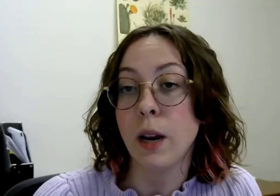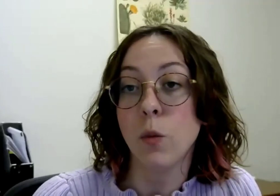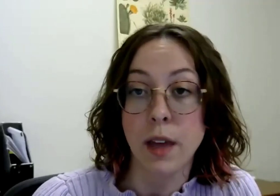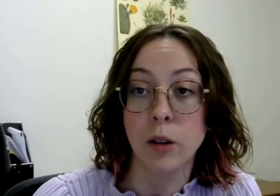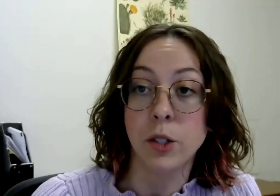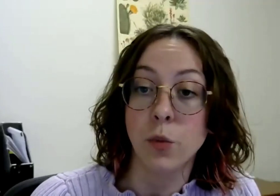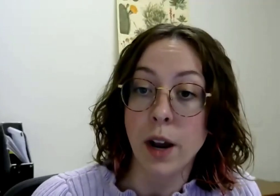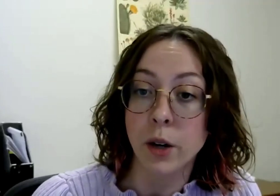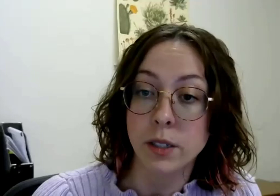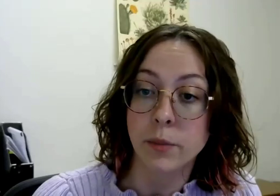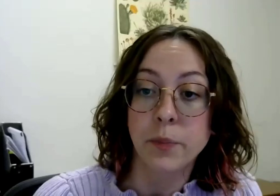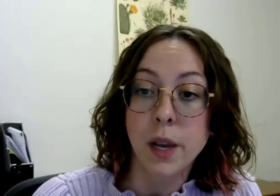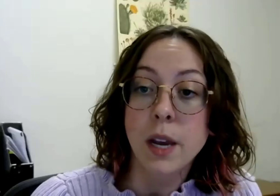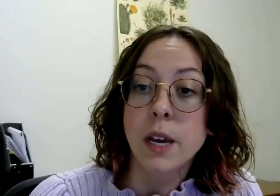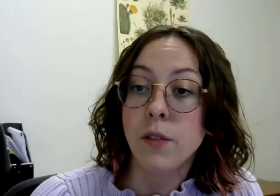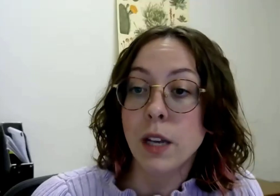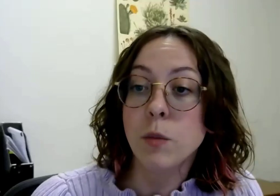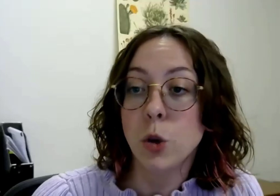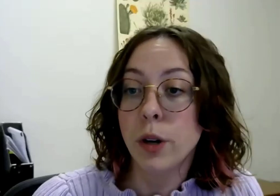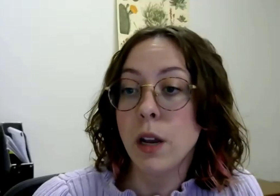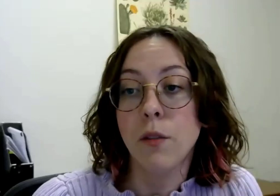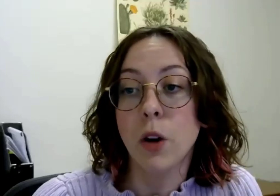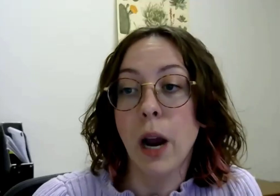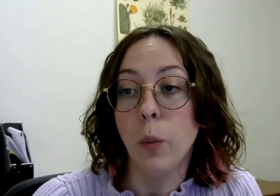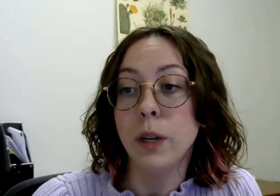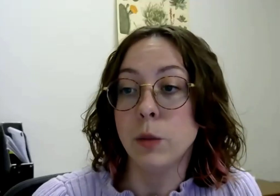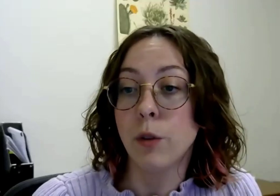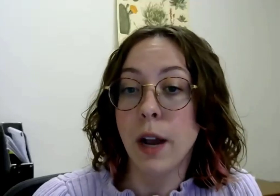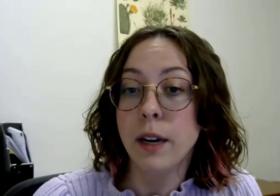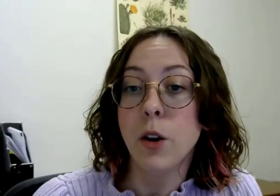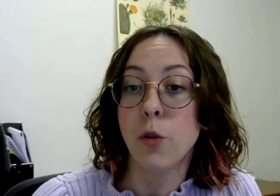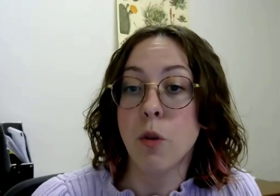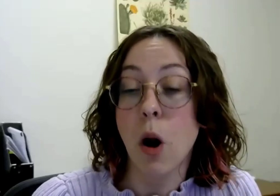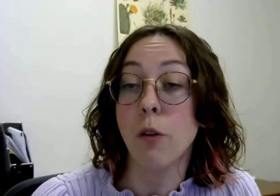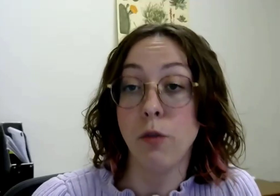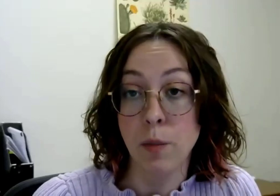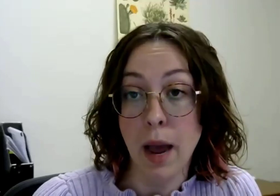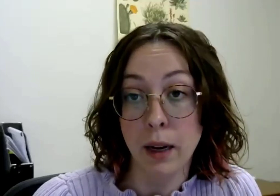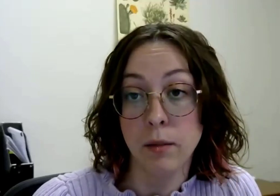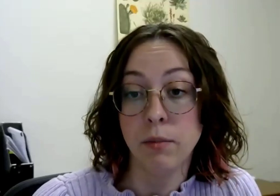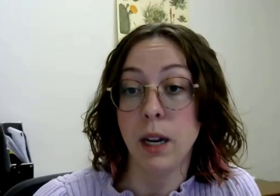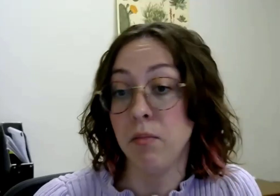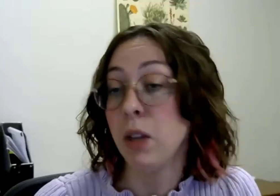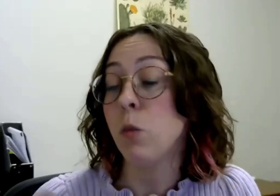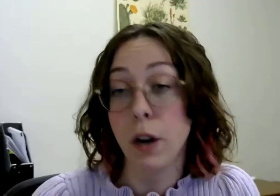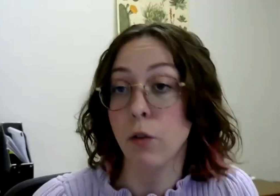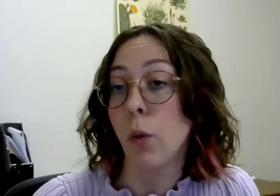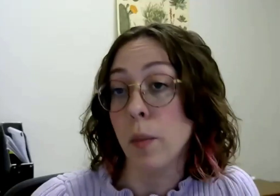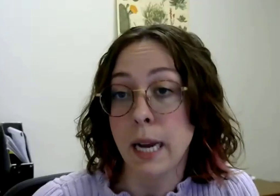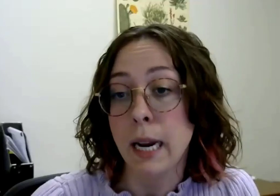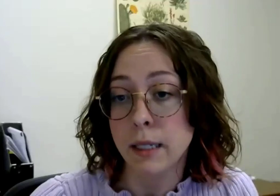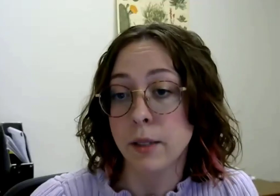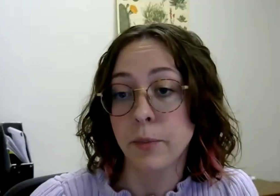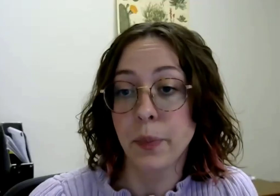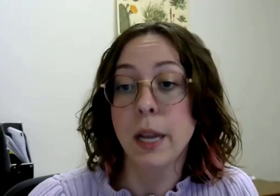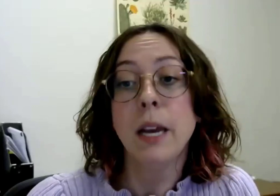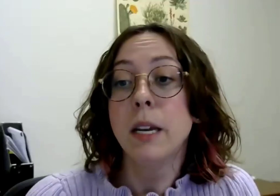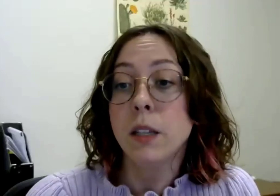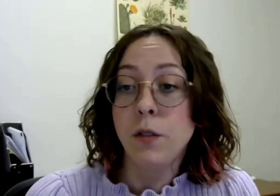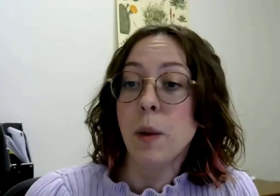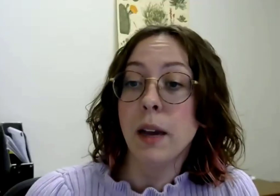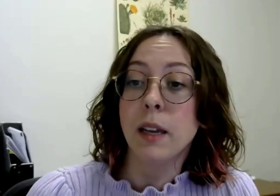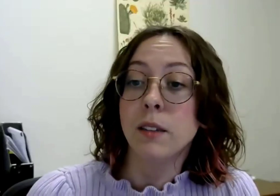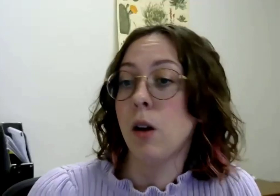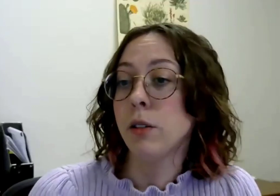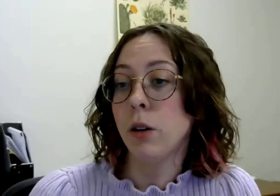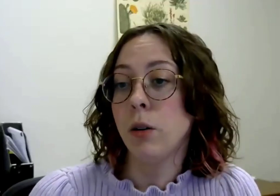English writing with L2 writers. The vast majority of our help is provided through our feedback, in whatever form it takes.